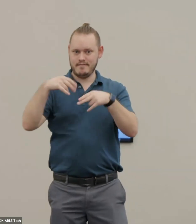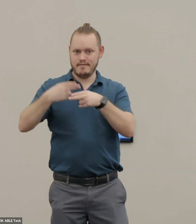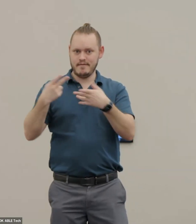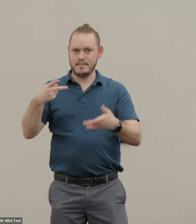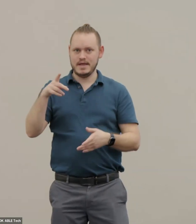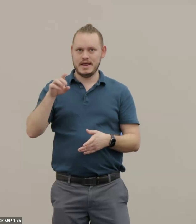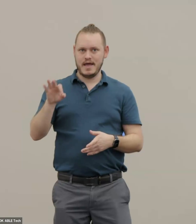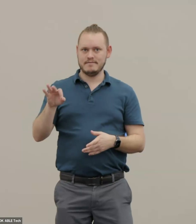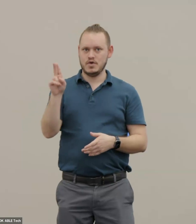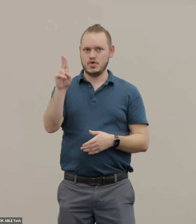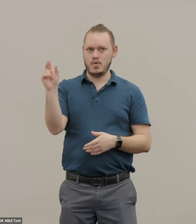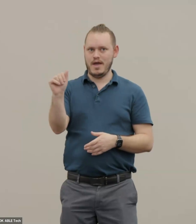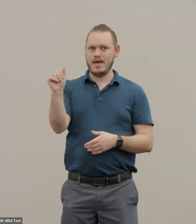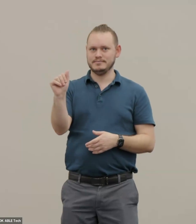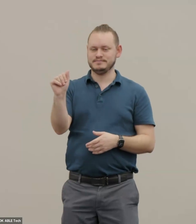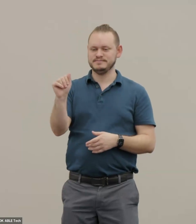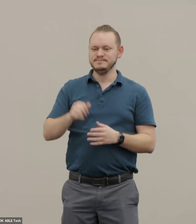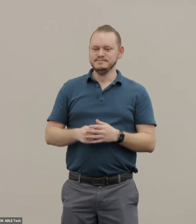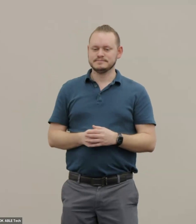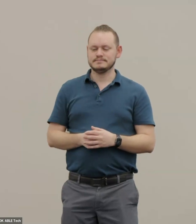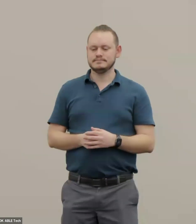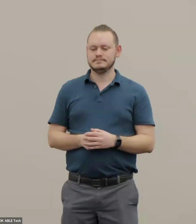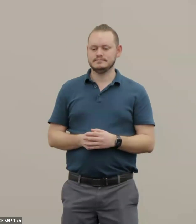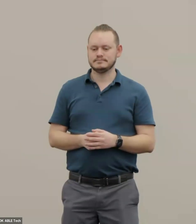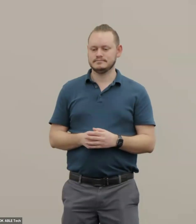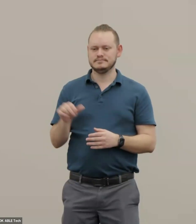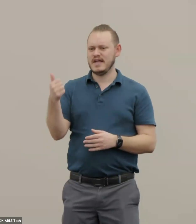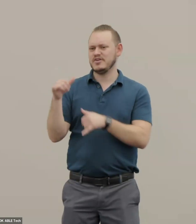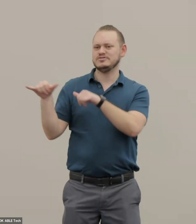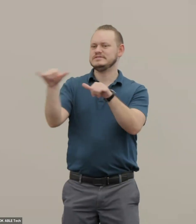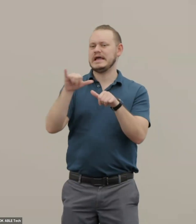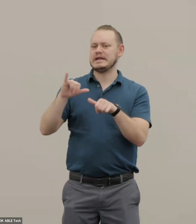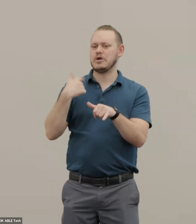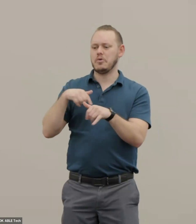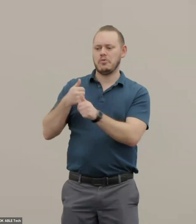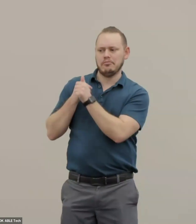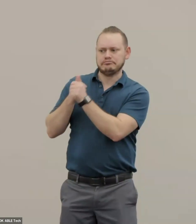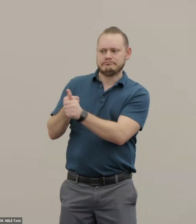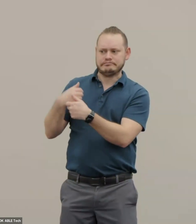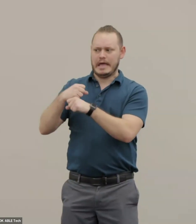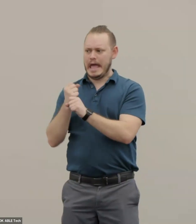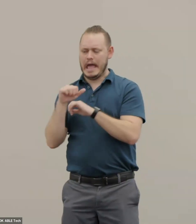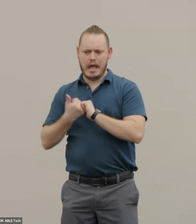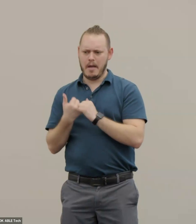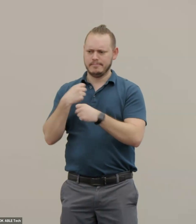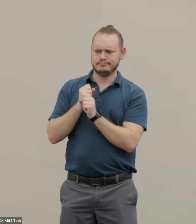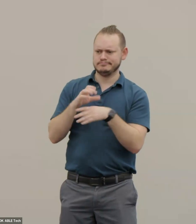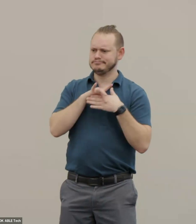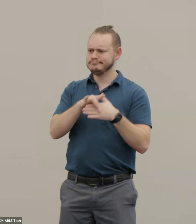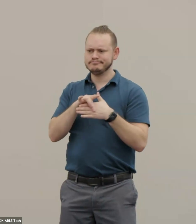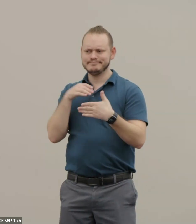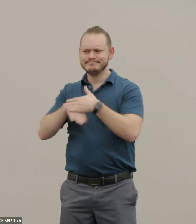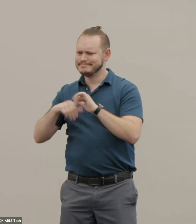called PDF UA. That is another standard that kind of guides us in how to make our content accessible.